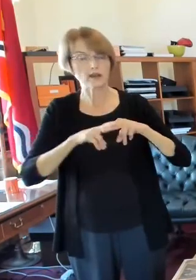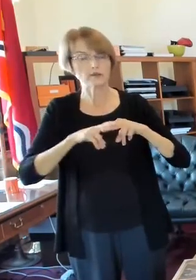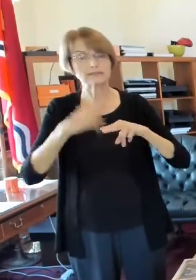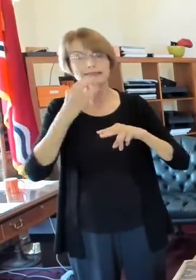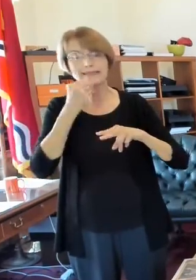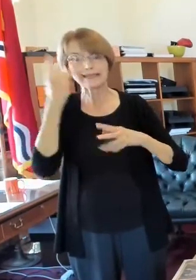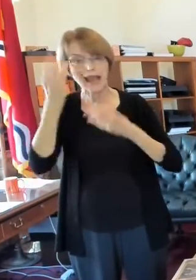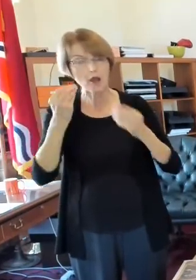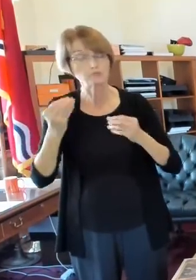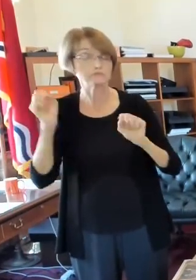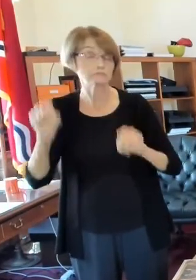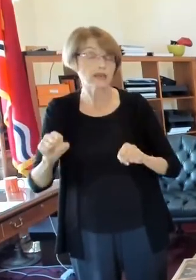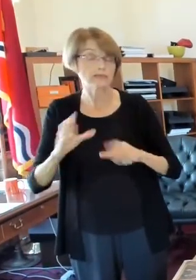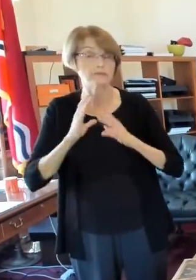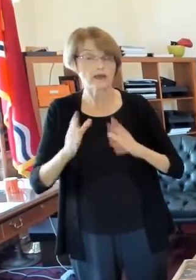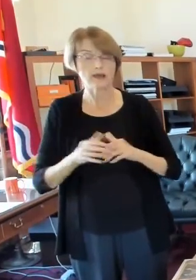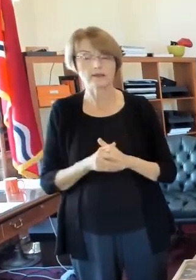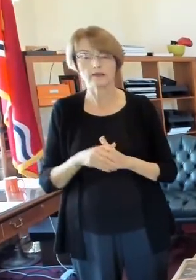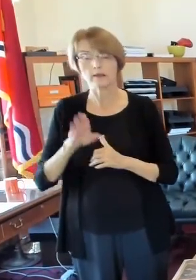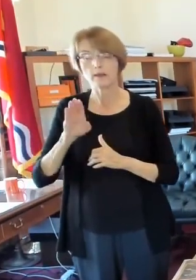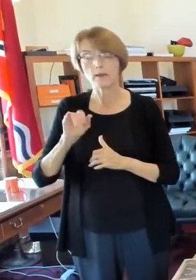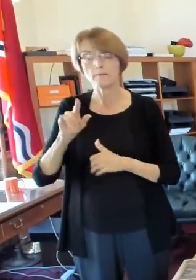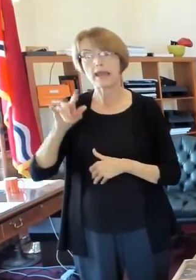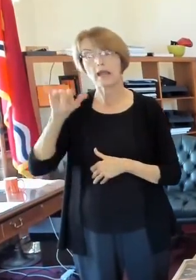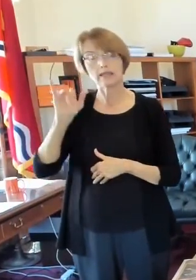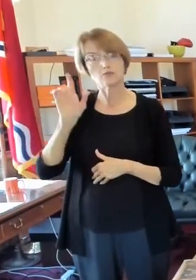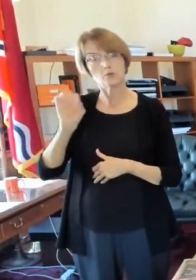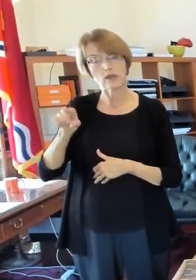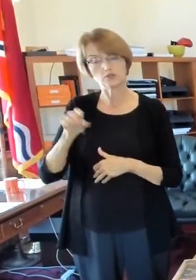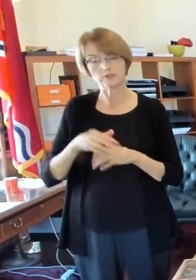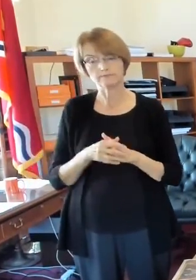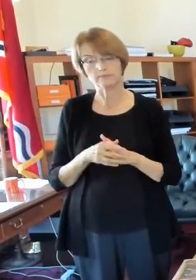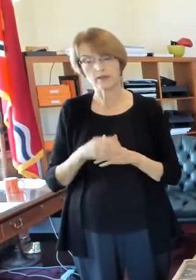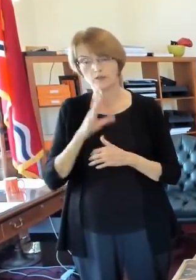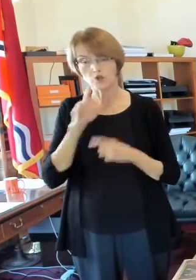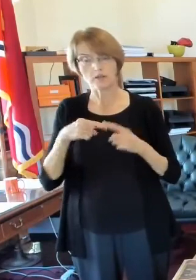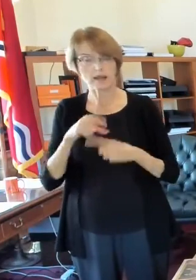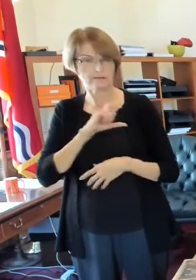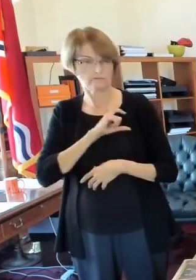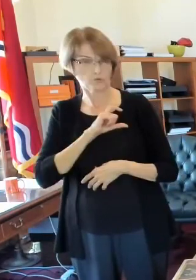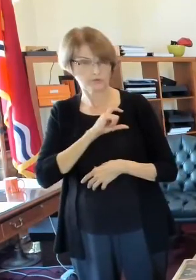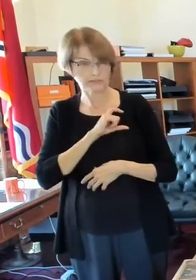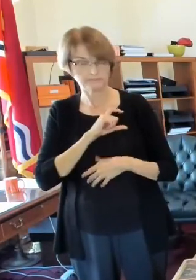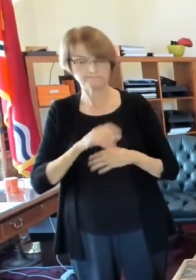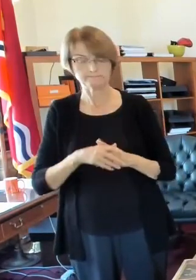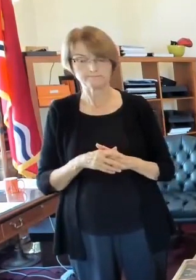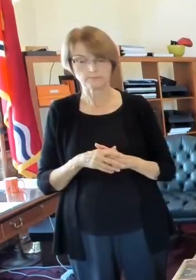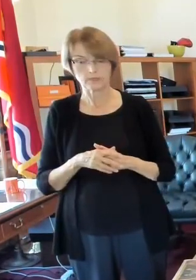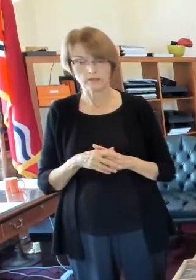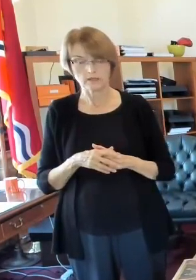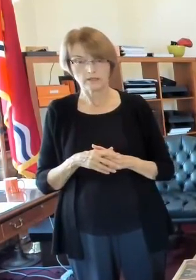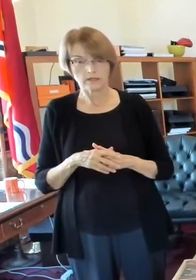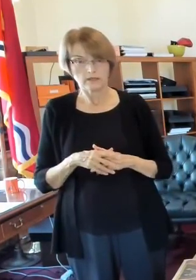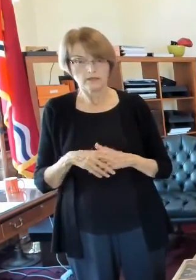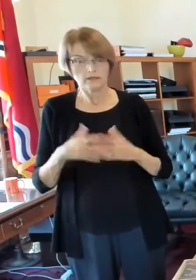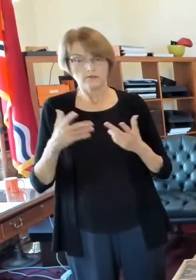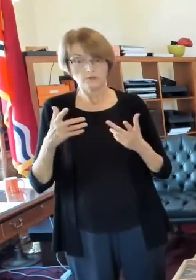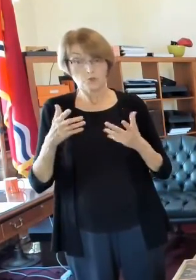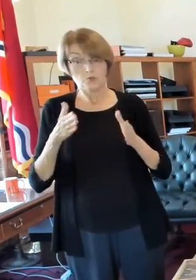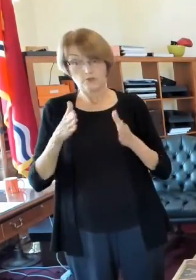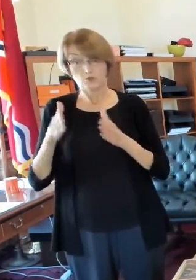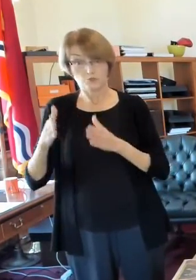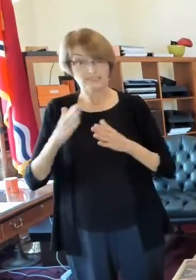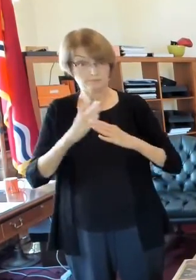fine. Bailey's question, Mayor, is about enforcement. So the blocks that have been put in the